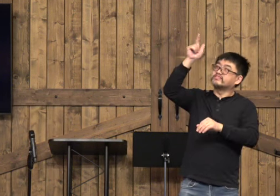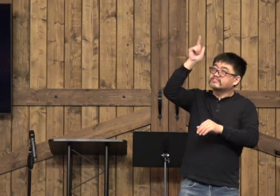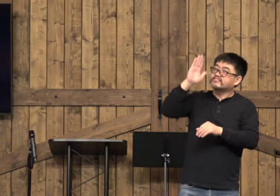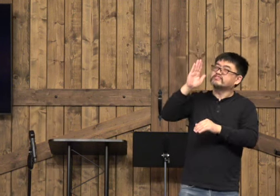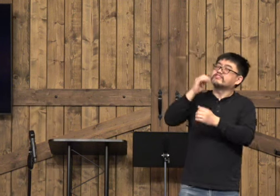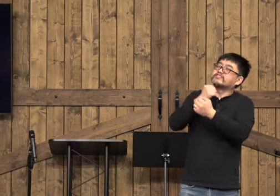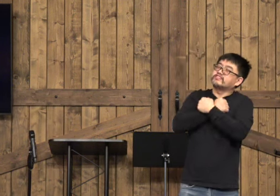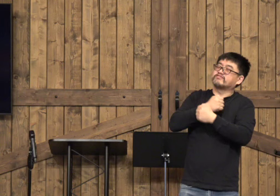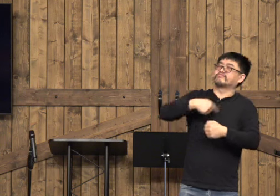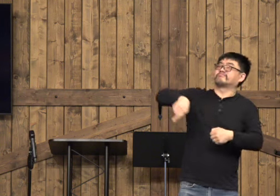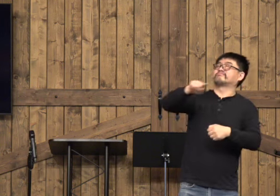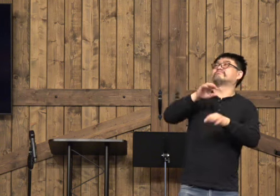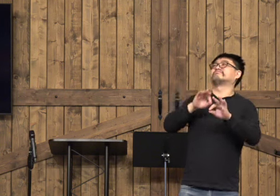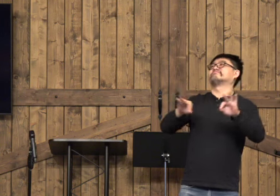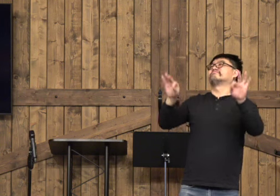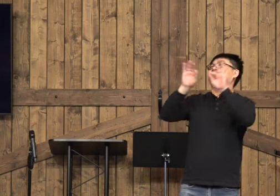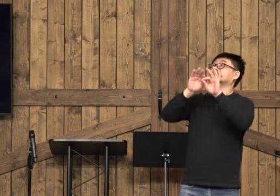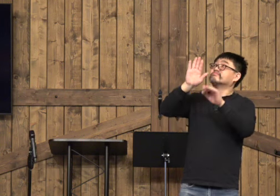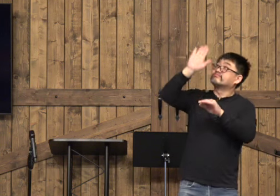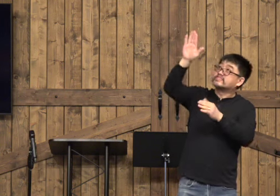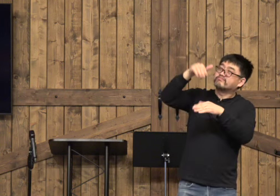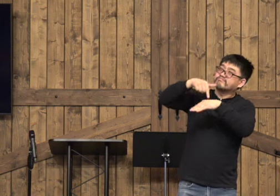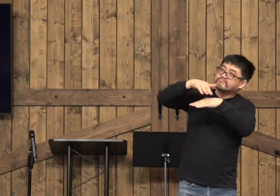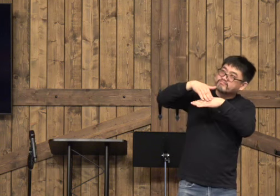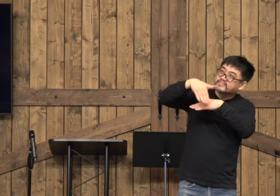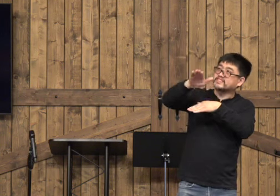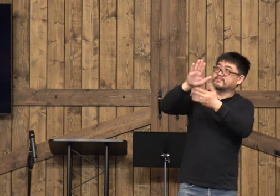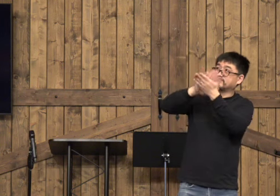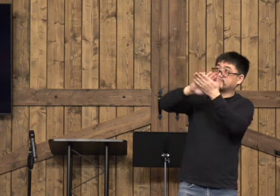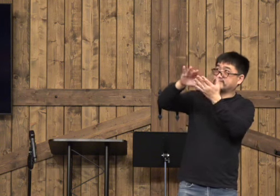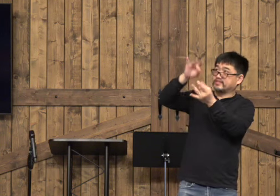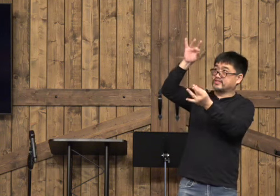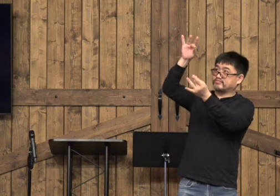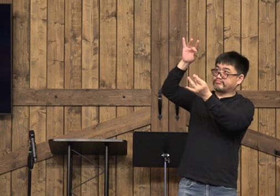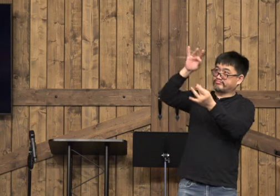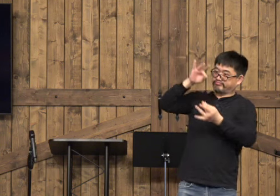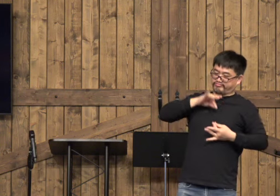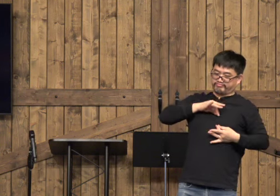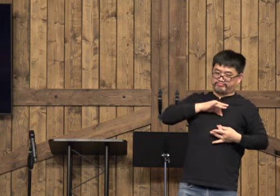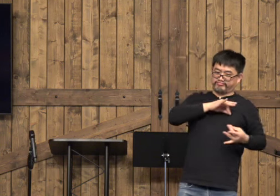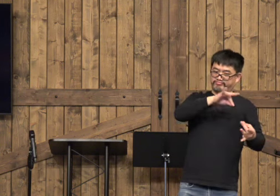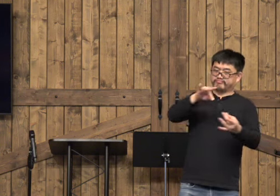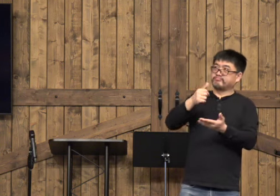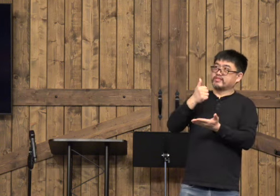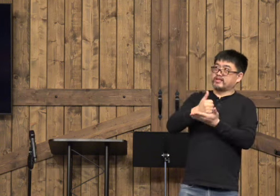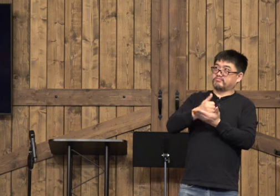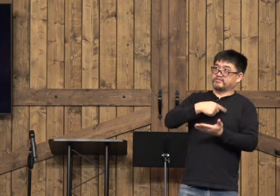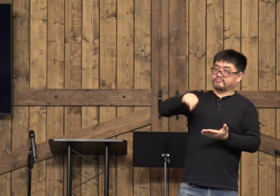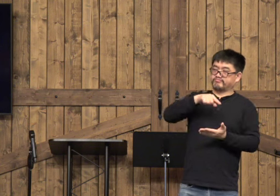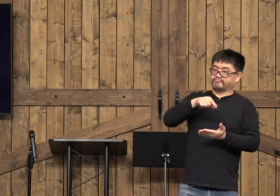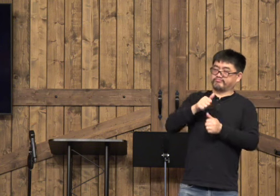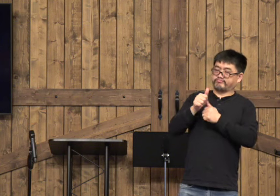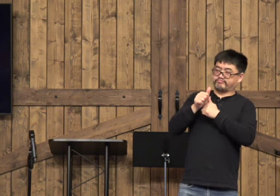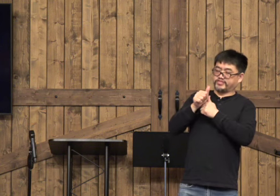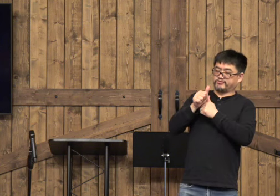help us to keep you as our part of you as you are looking for and thank you God for sending Jesus and Jesus thank you for sending